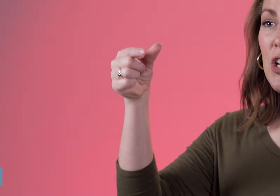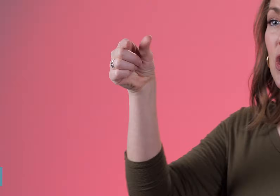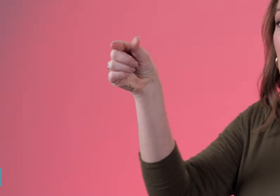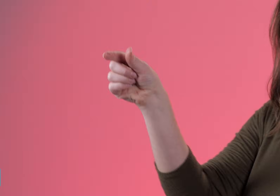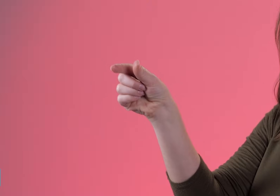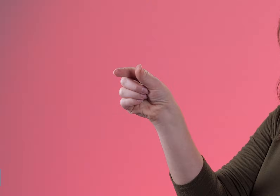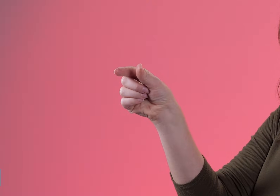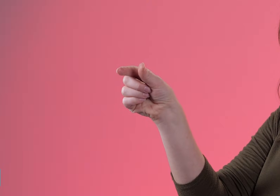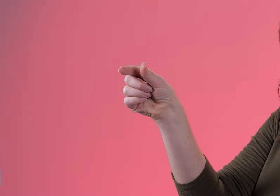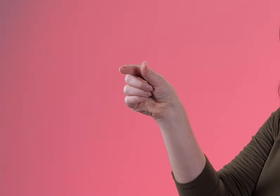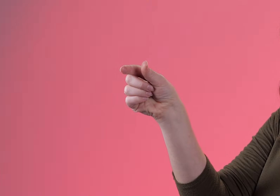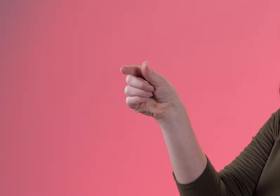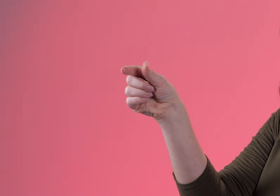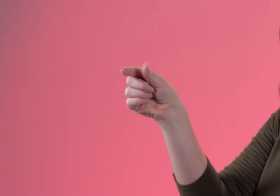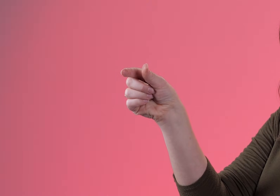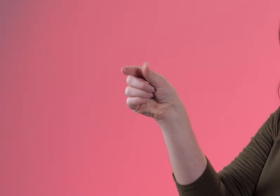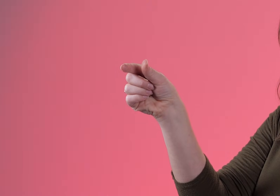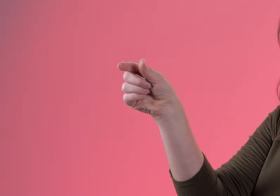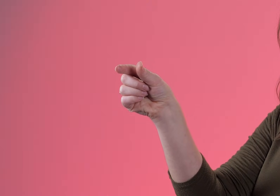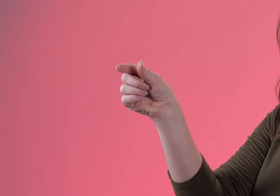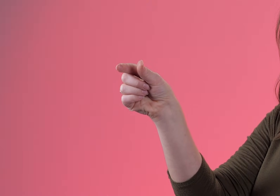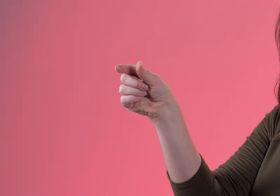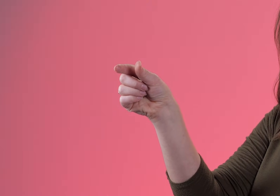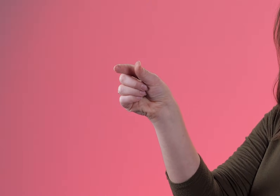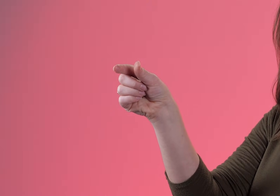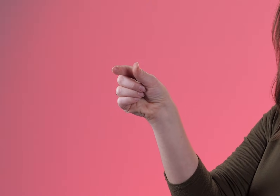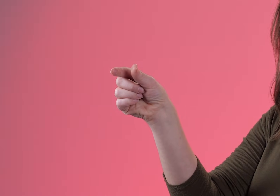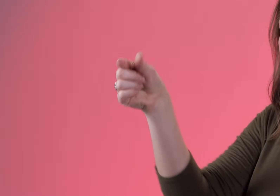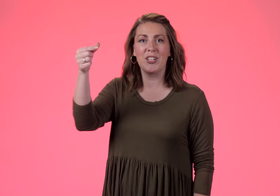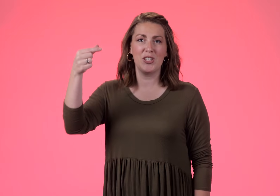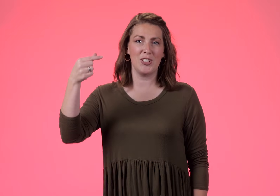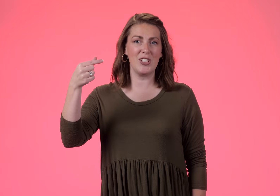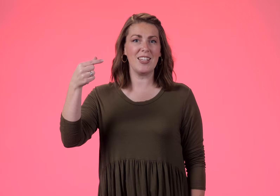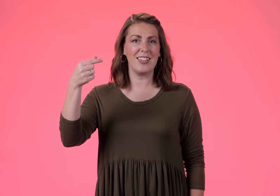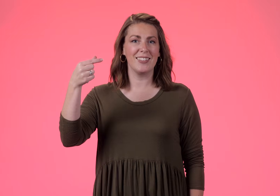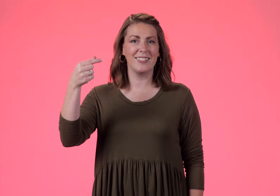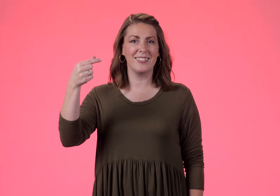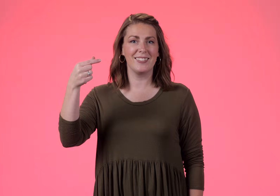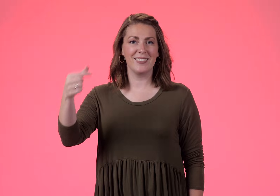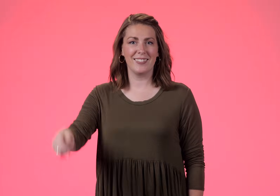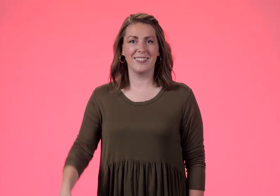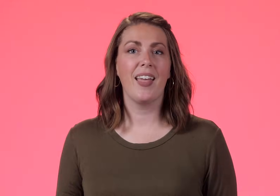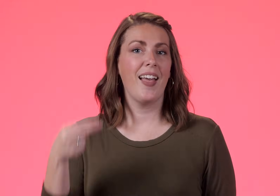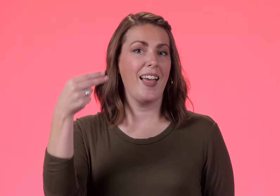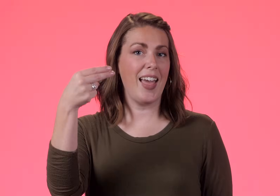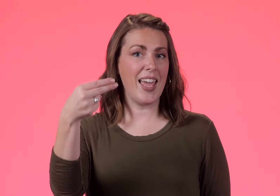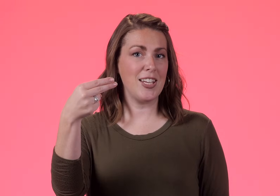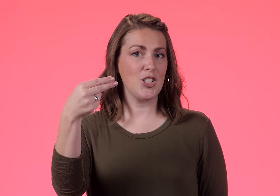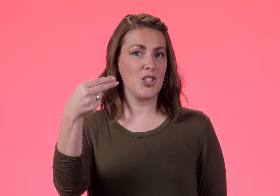Your index finger and thumb are pointed straight out. G. H.